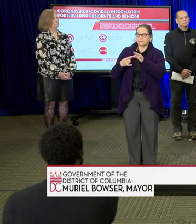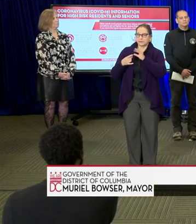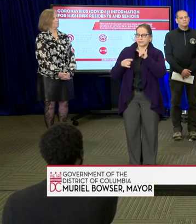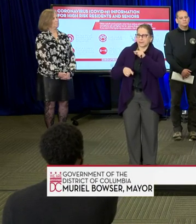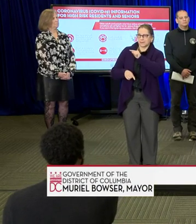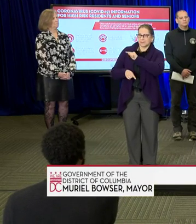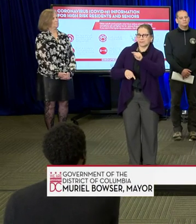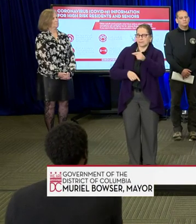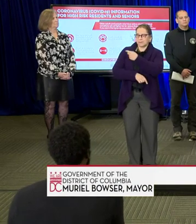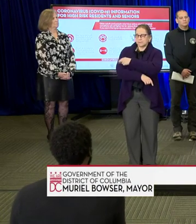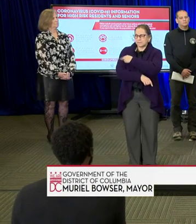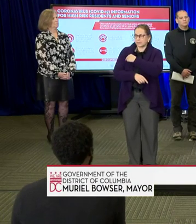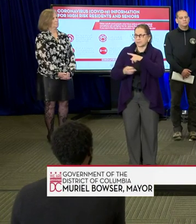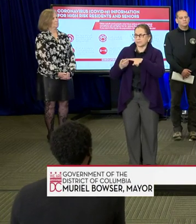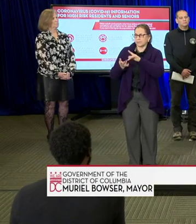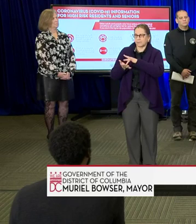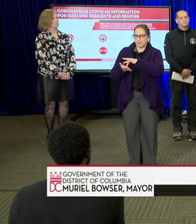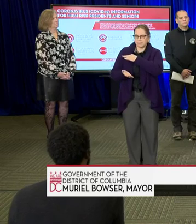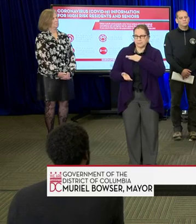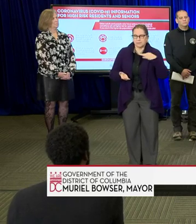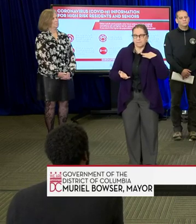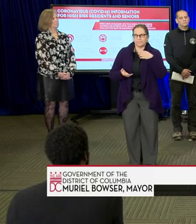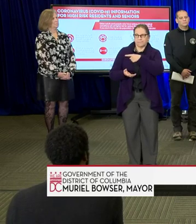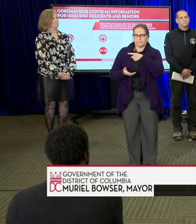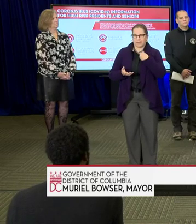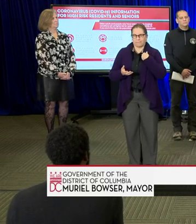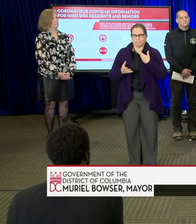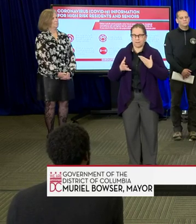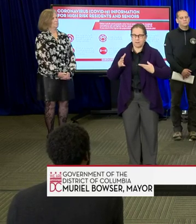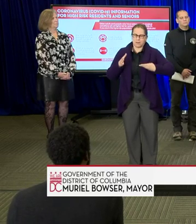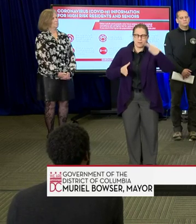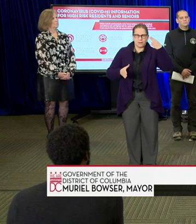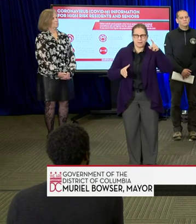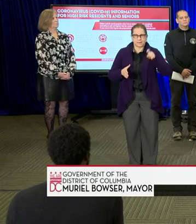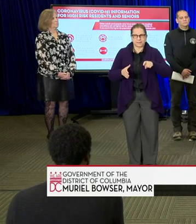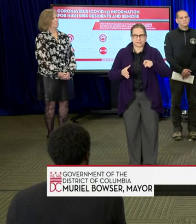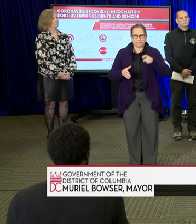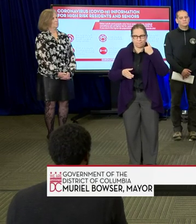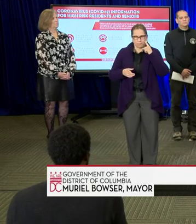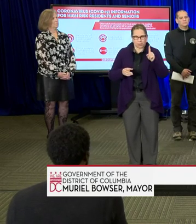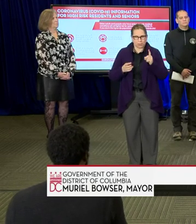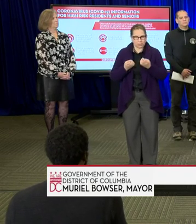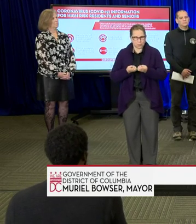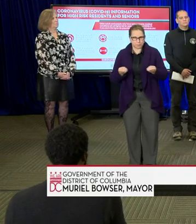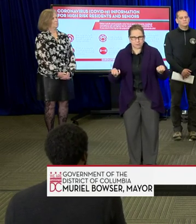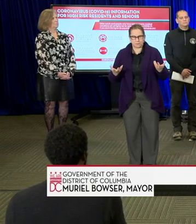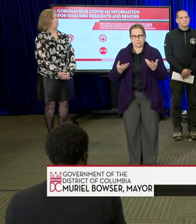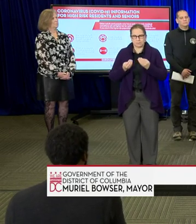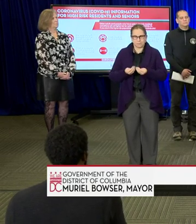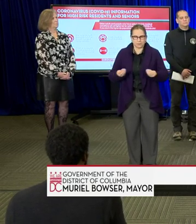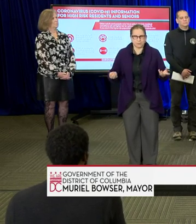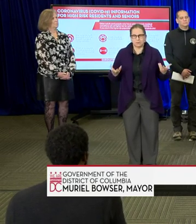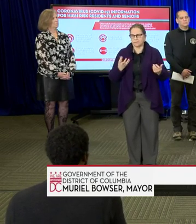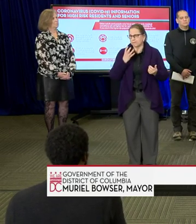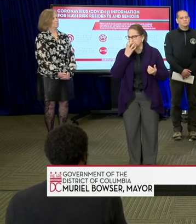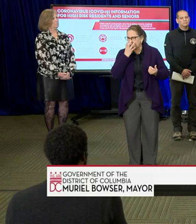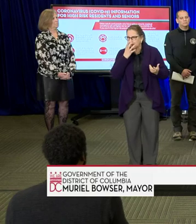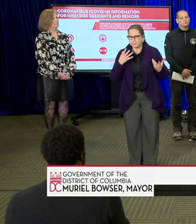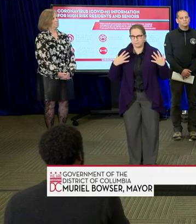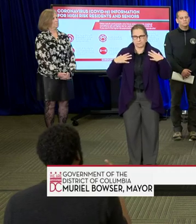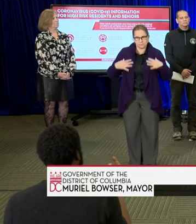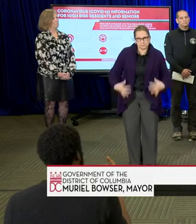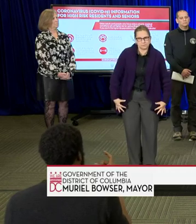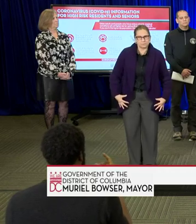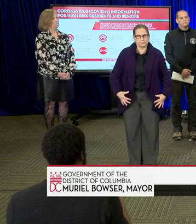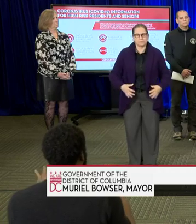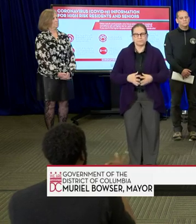order to keep going. We also know that our workers need relief right now. So getting cash in the hands